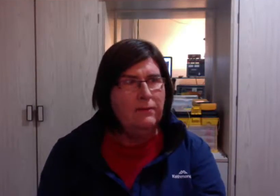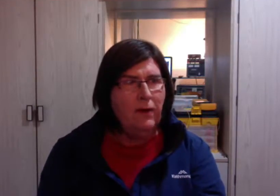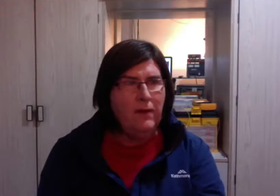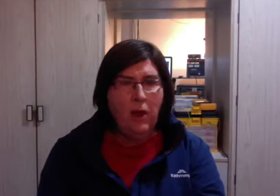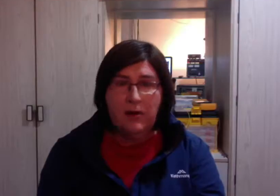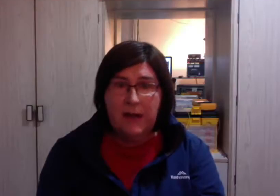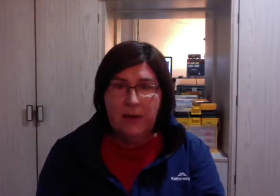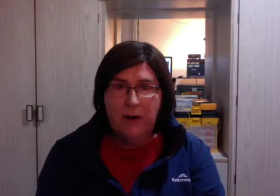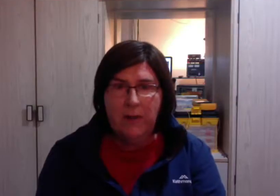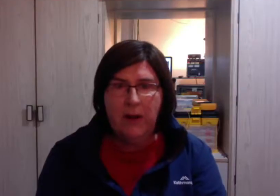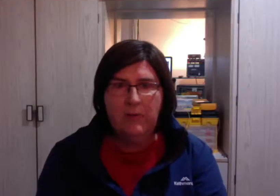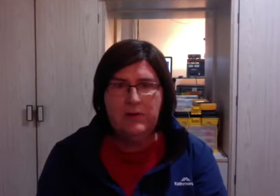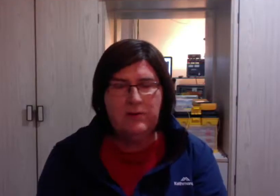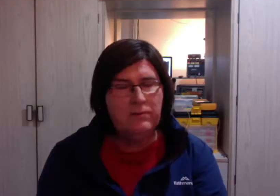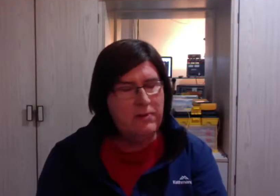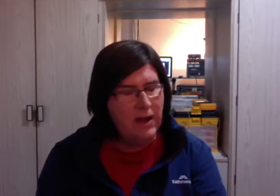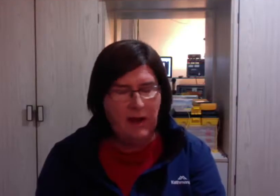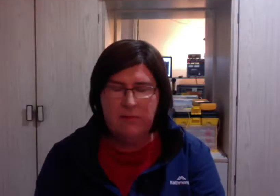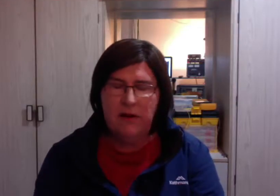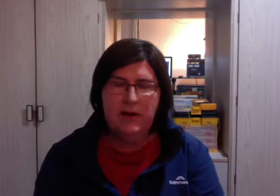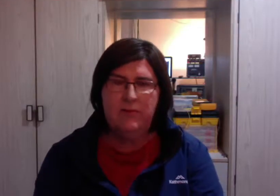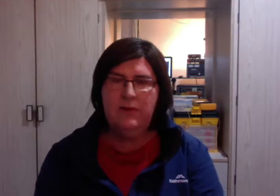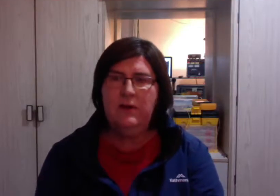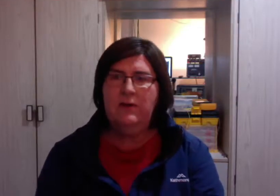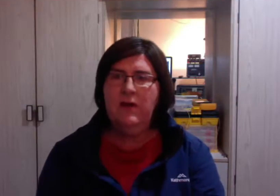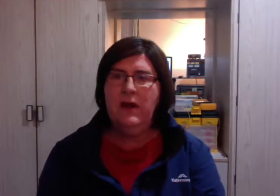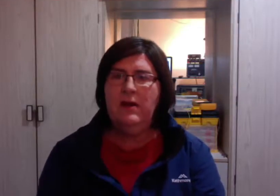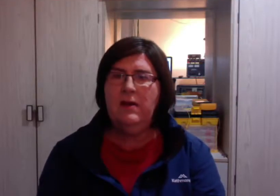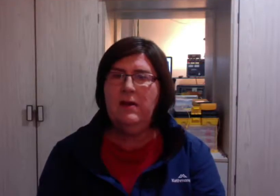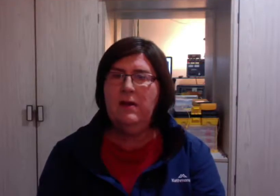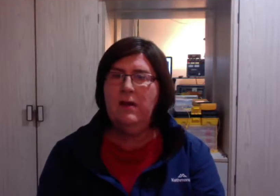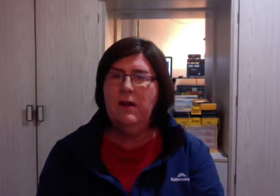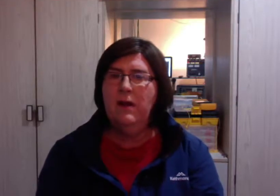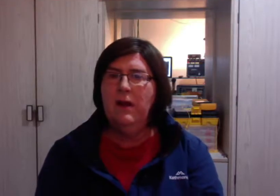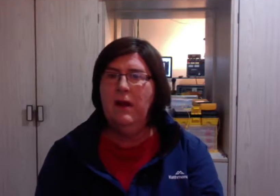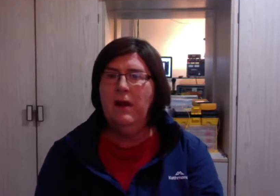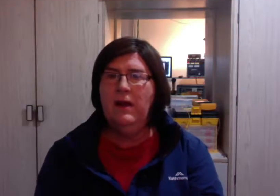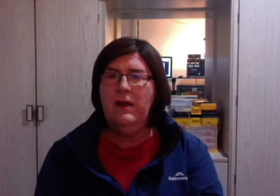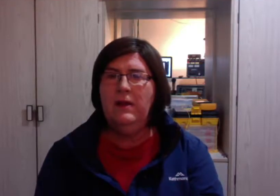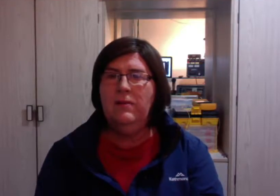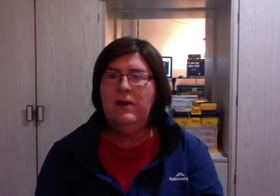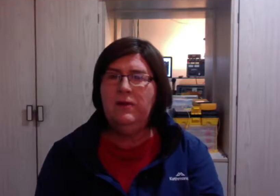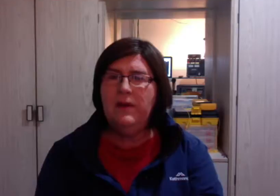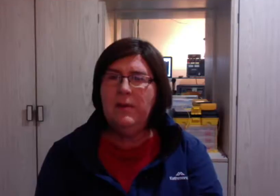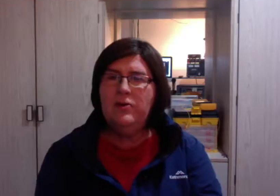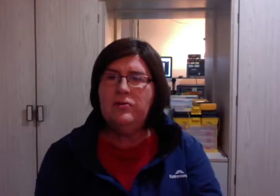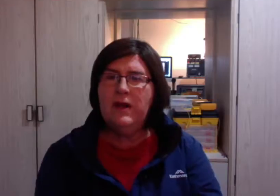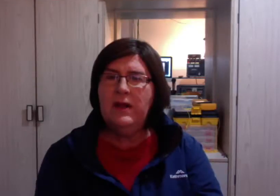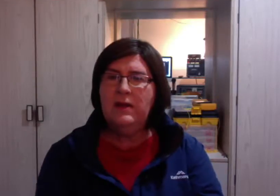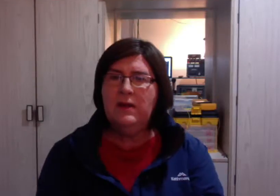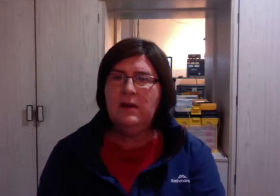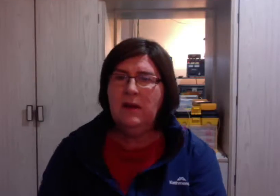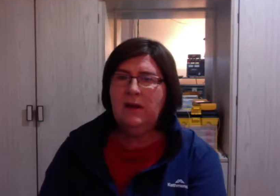Follow the old Ghan railway line, which is really, really interesting and exciting. And when is the Dubbo training,